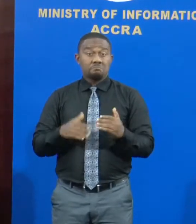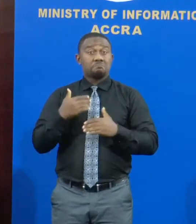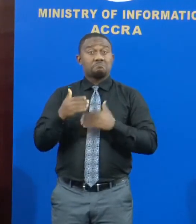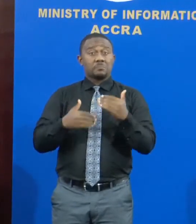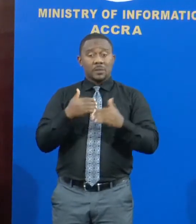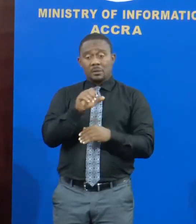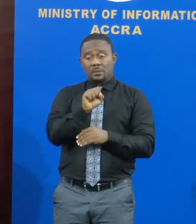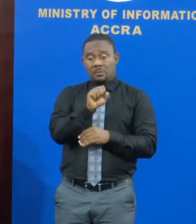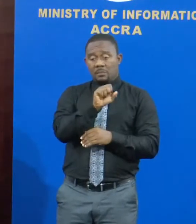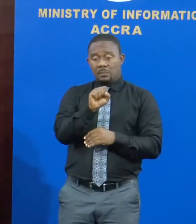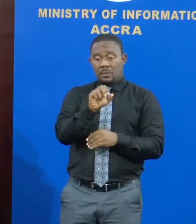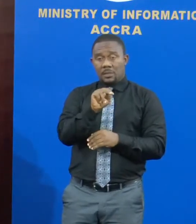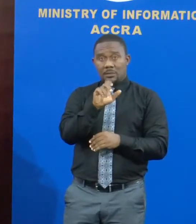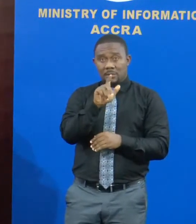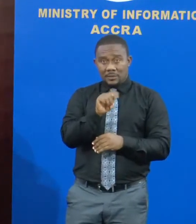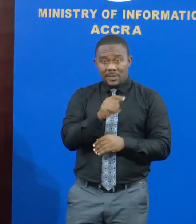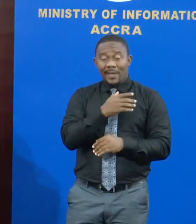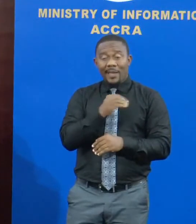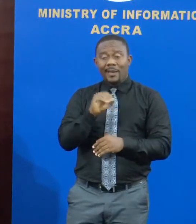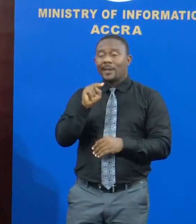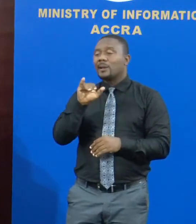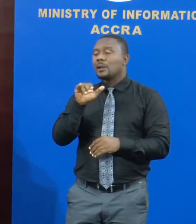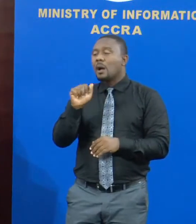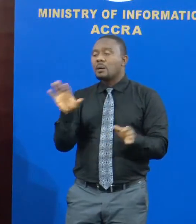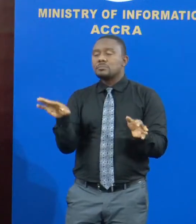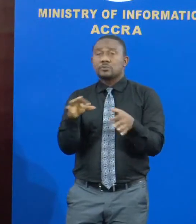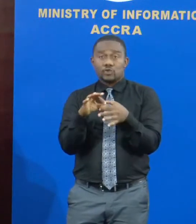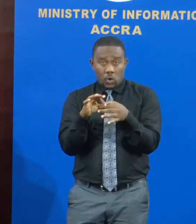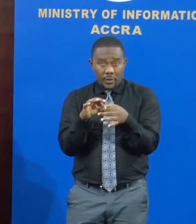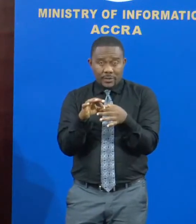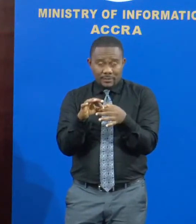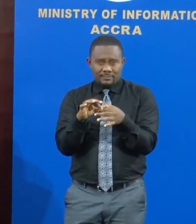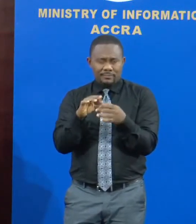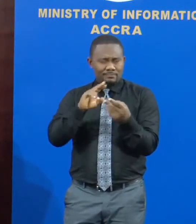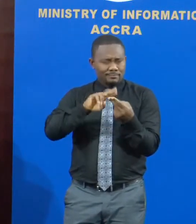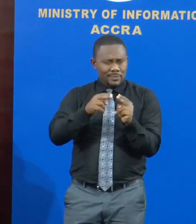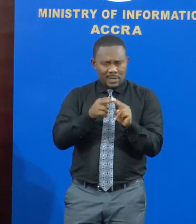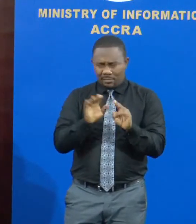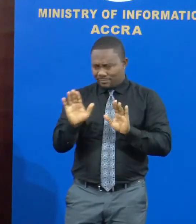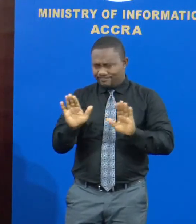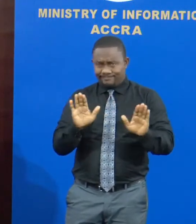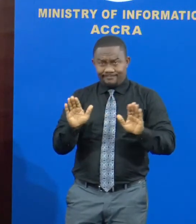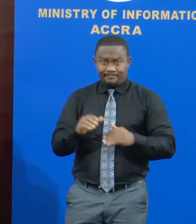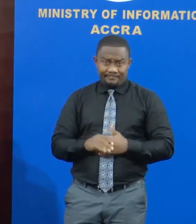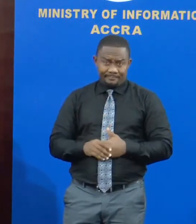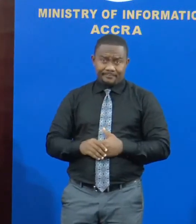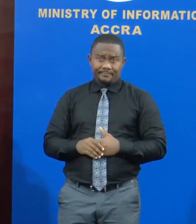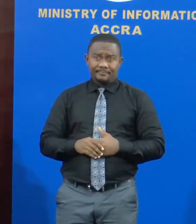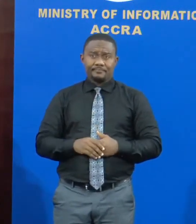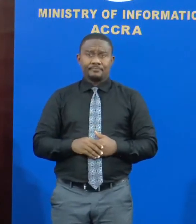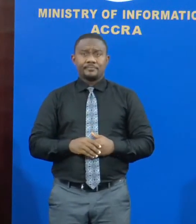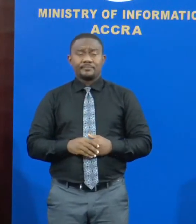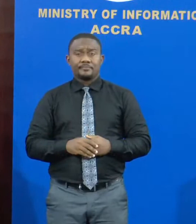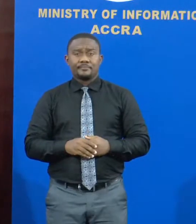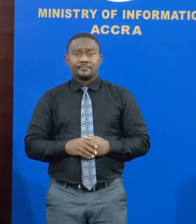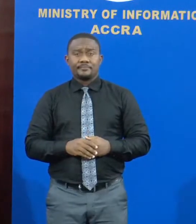merger of the SNIT numbers and the Ghana card numbers.